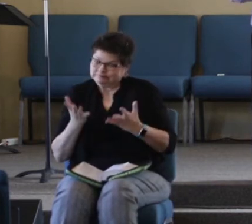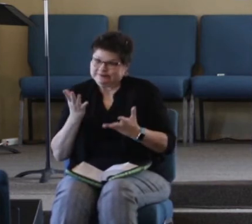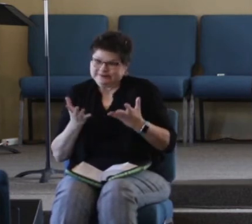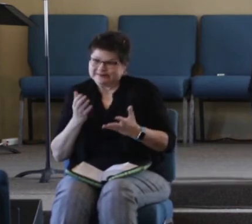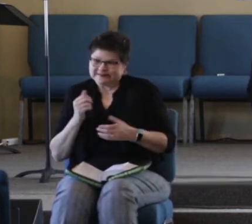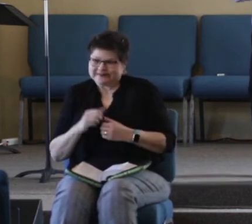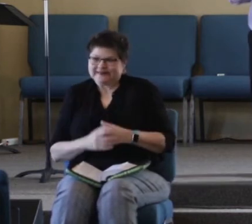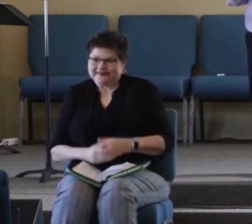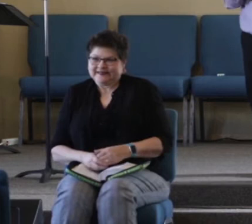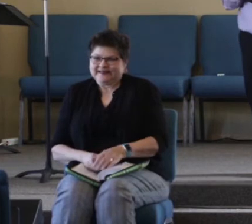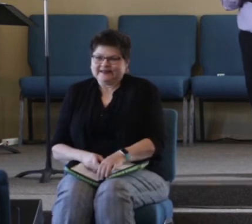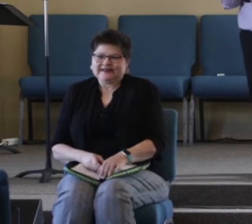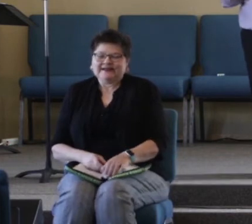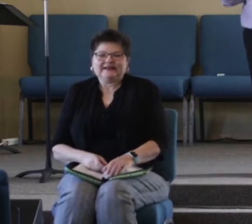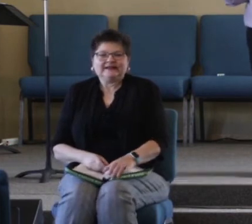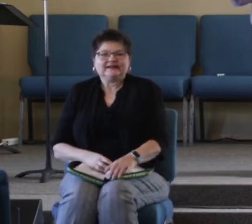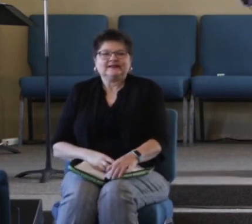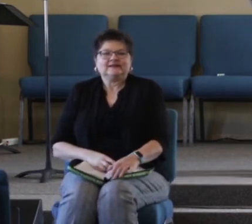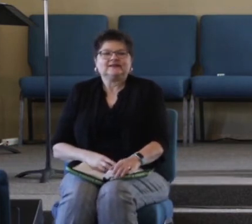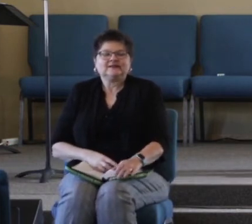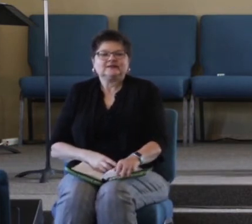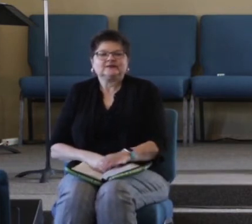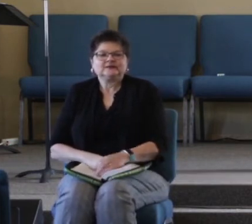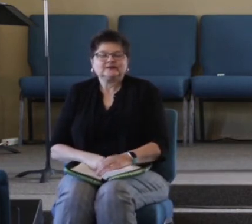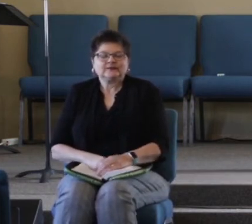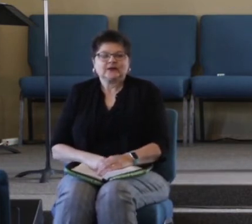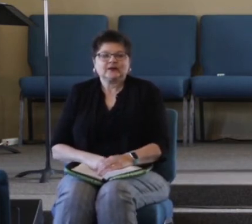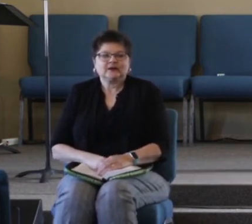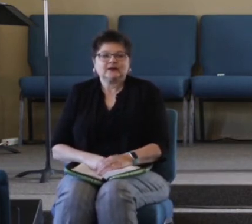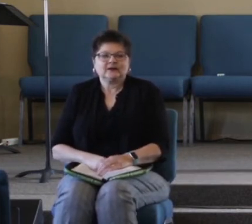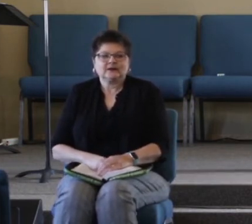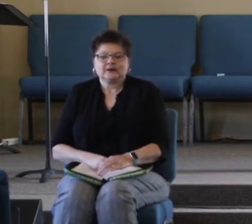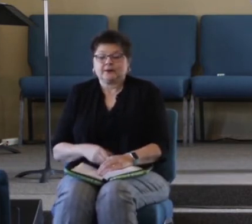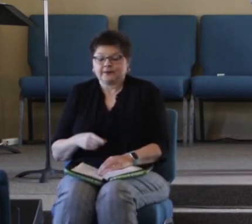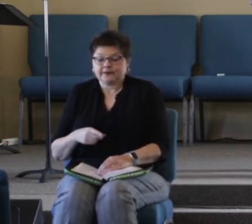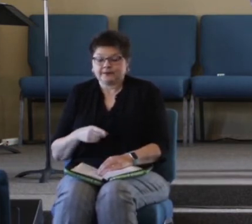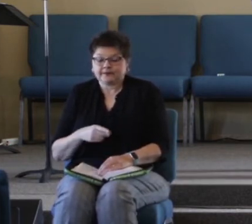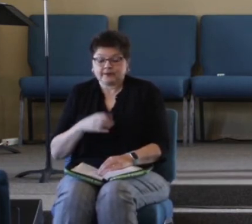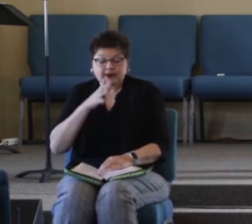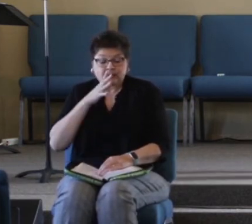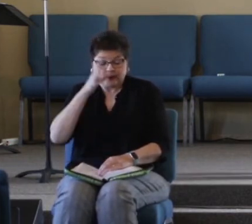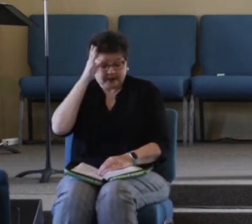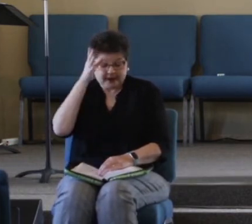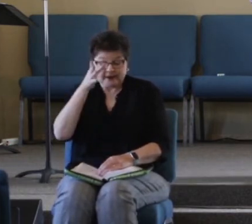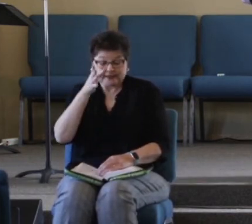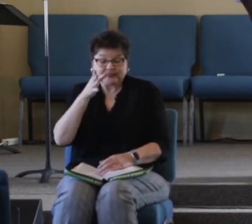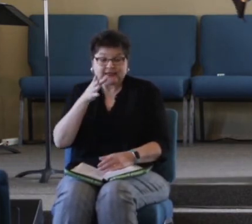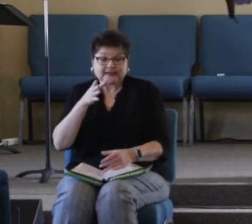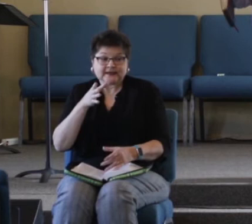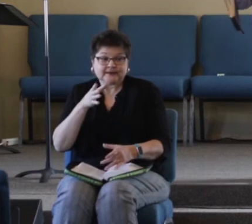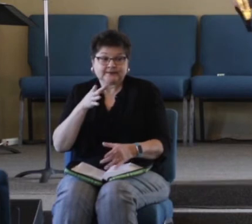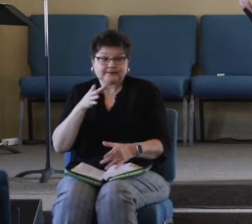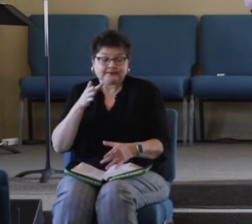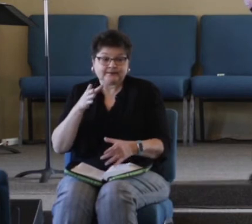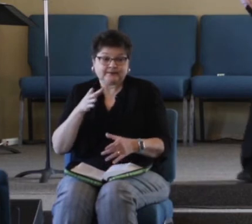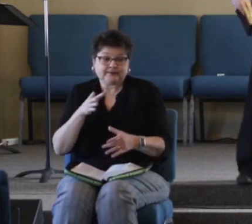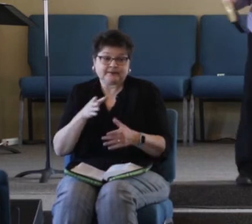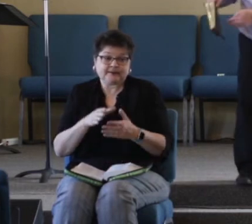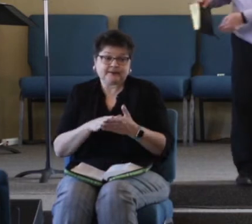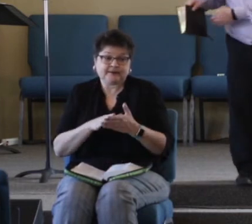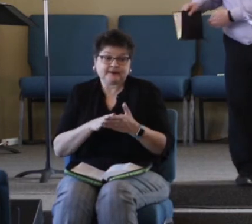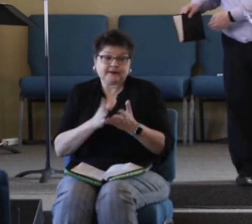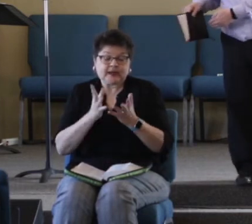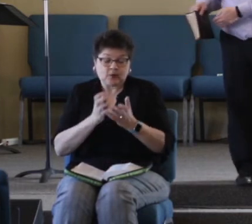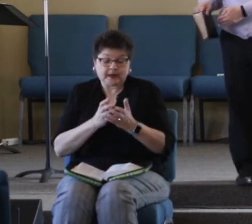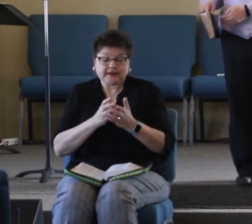But they came out of that whole life by wanting their kids to know that there was hope for